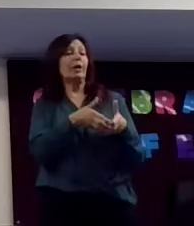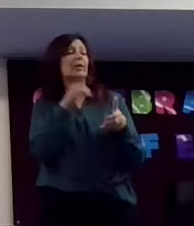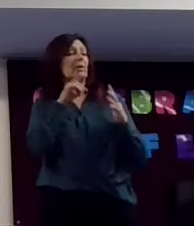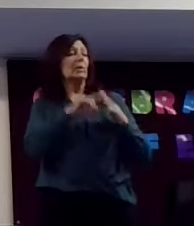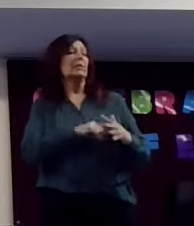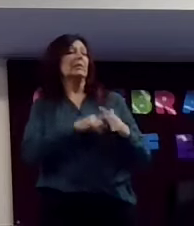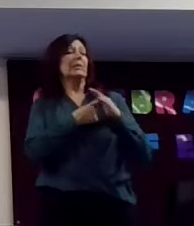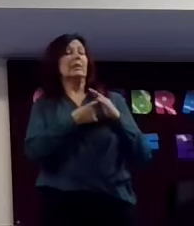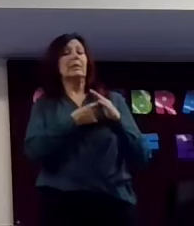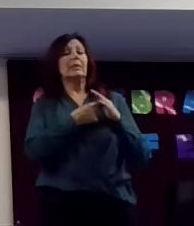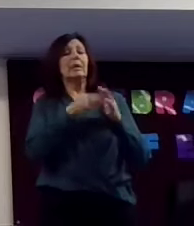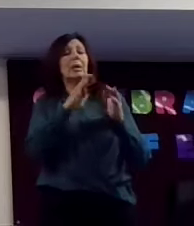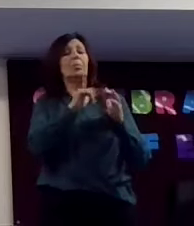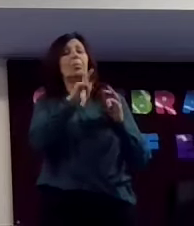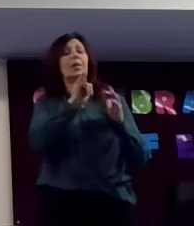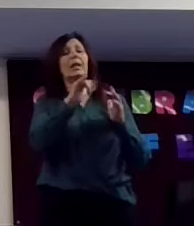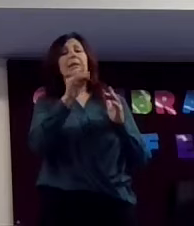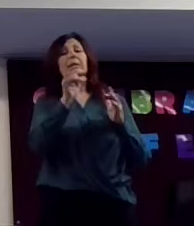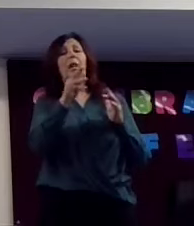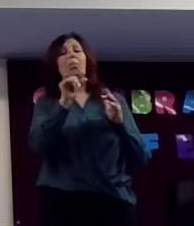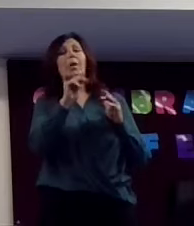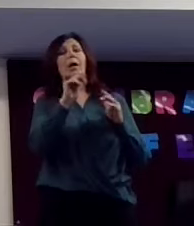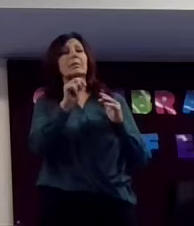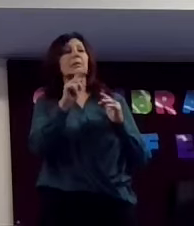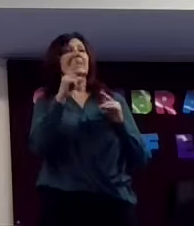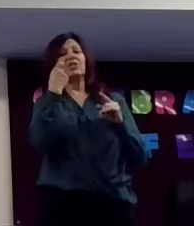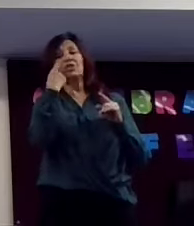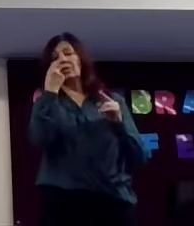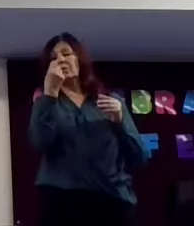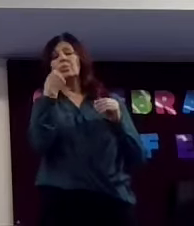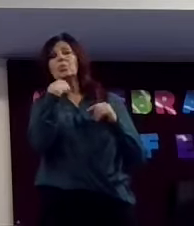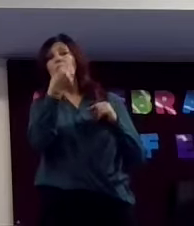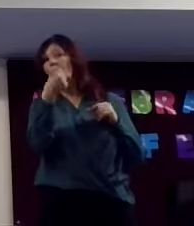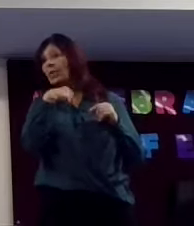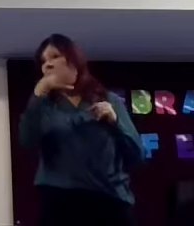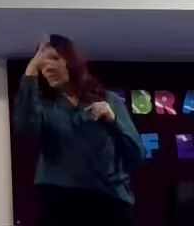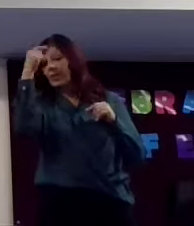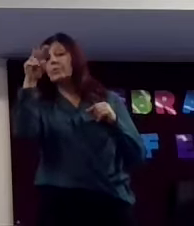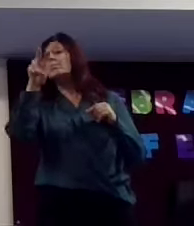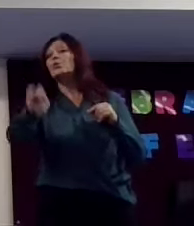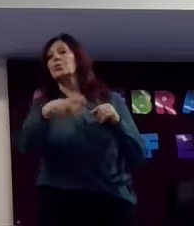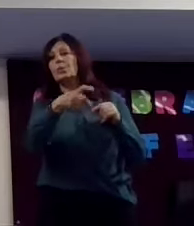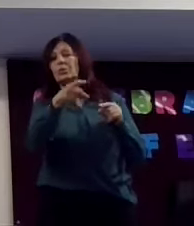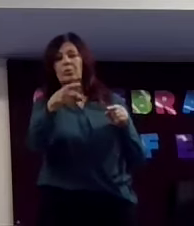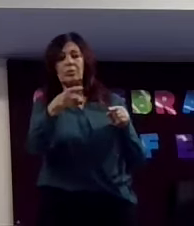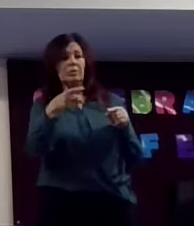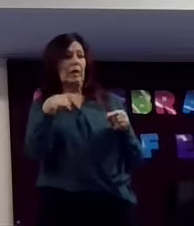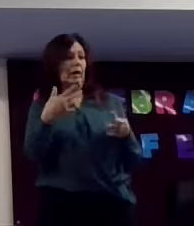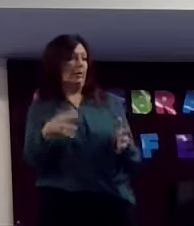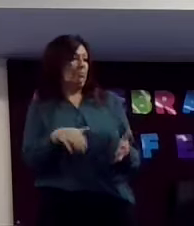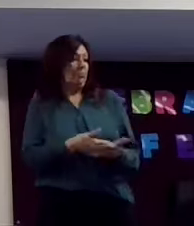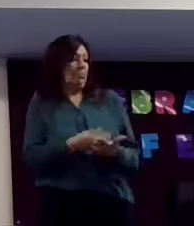party up, a man by the name of Billy Delmont. Mr. Delmont just told my father, hey, we're switching your son. I came home, they switched me. I said, what am I